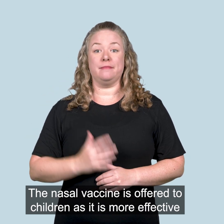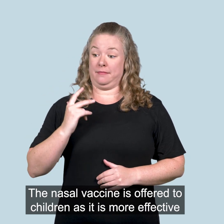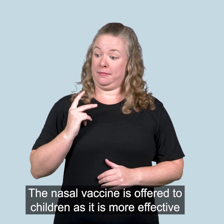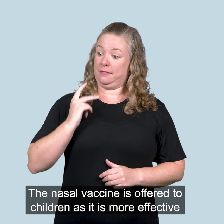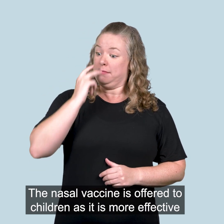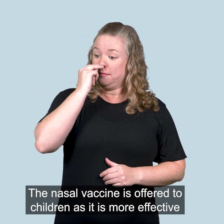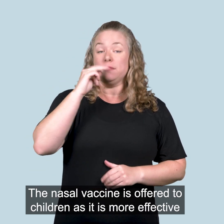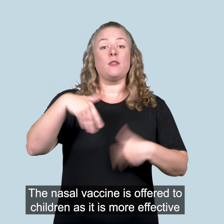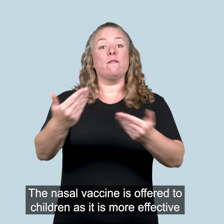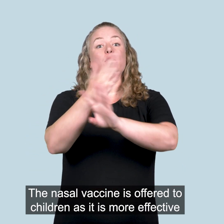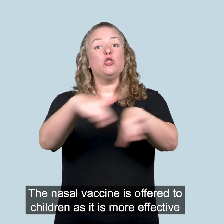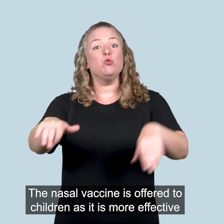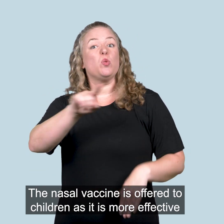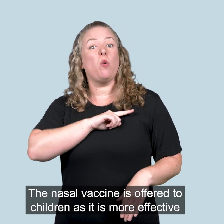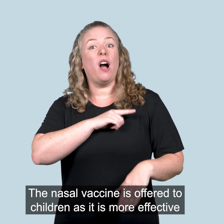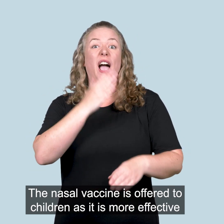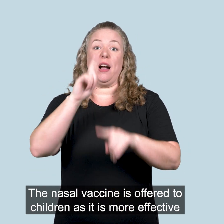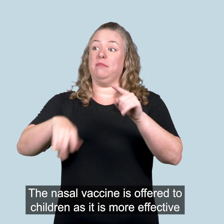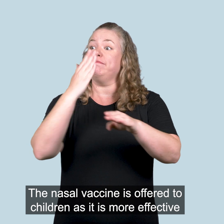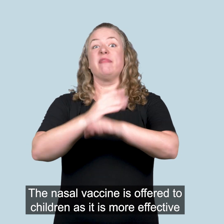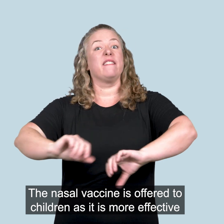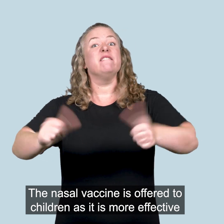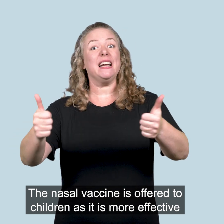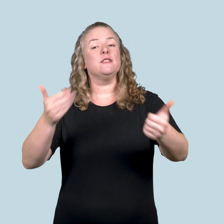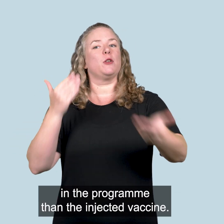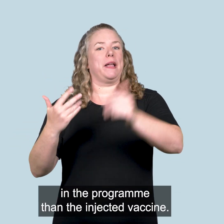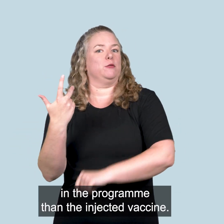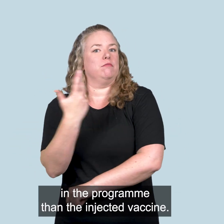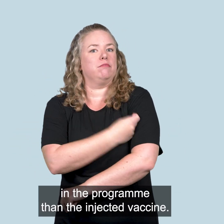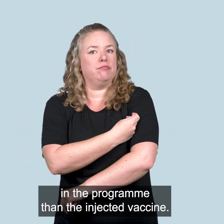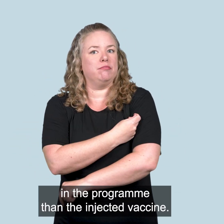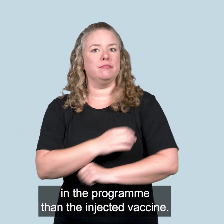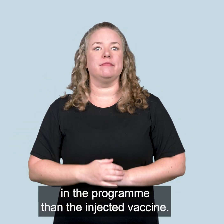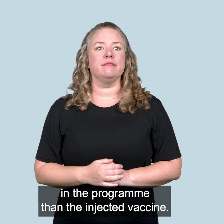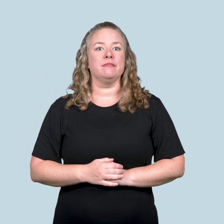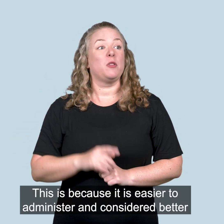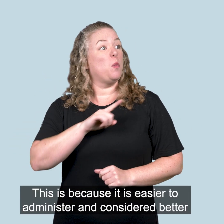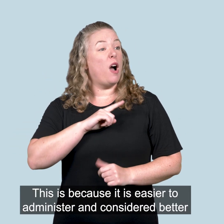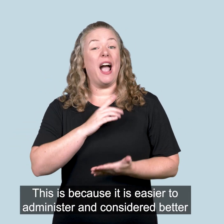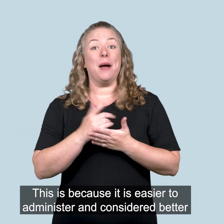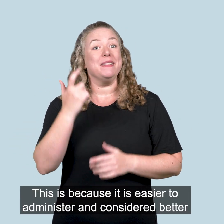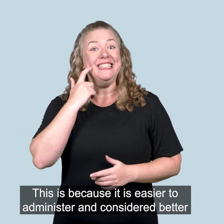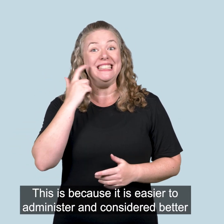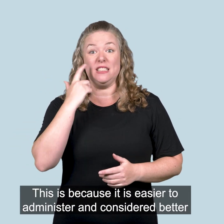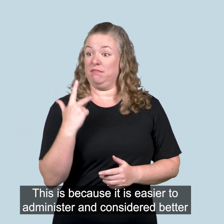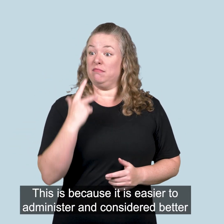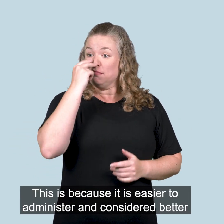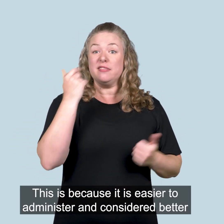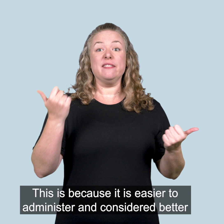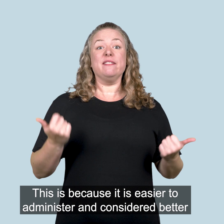The nasal vaccine is offered to children as it is more effective in the program than the injected vaccine. This is because it is